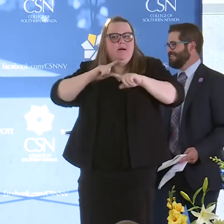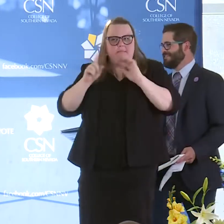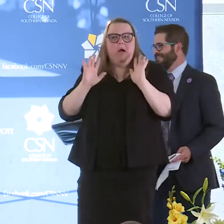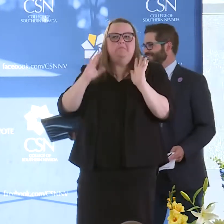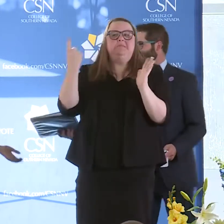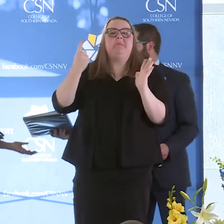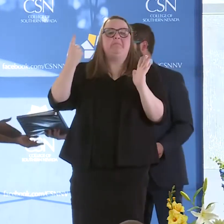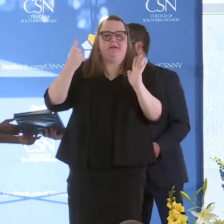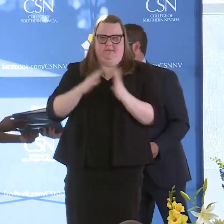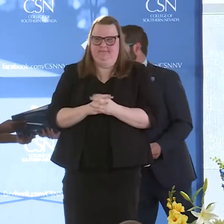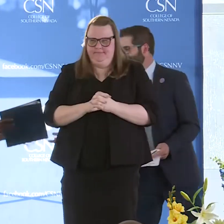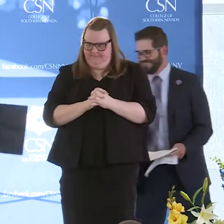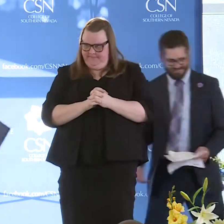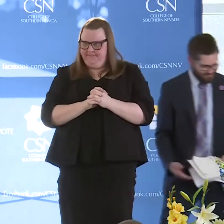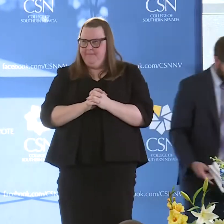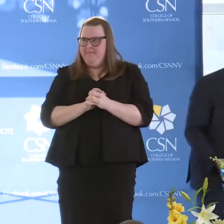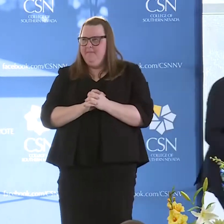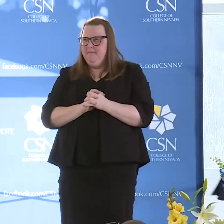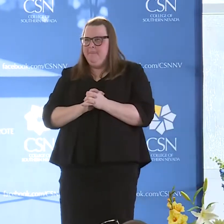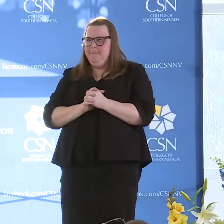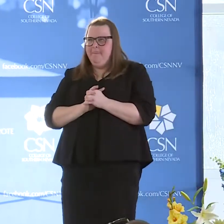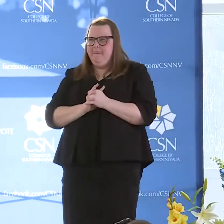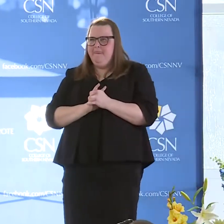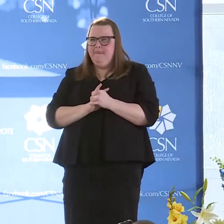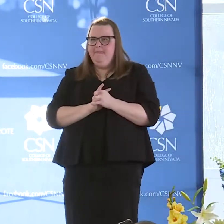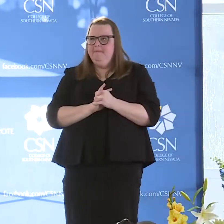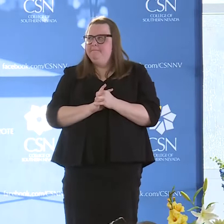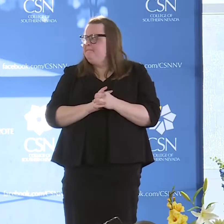either. Thank you.